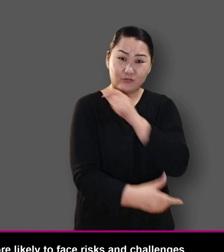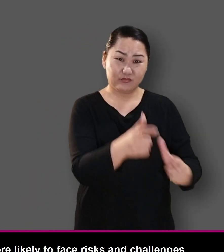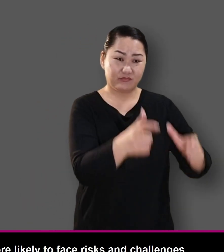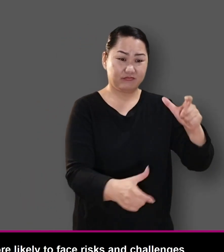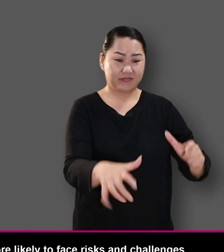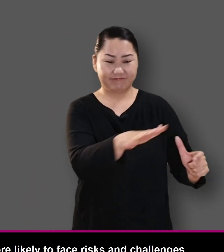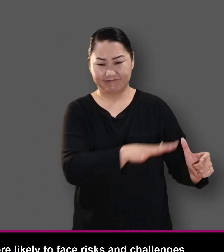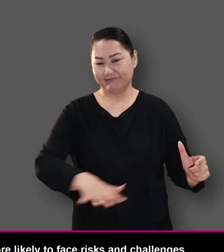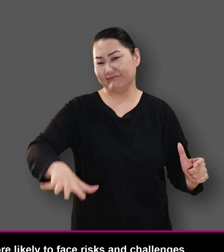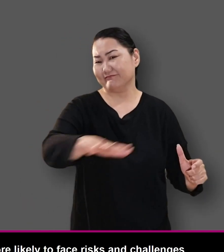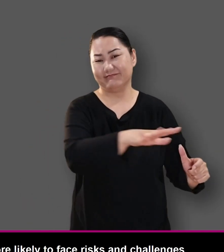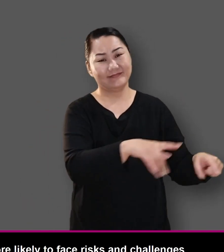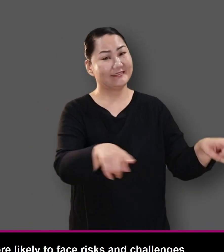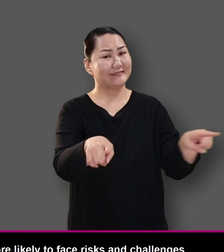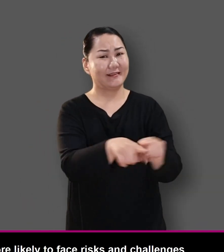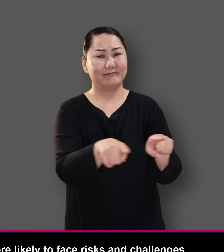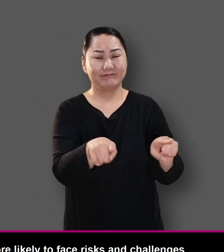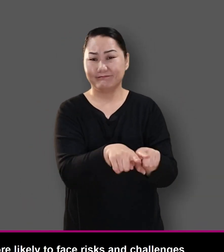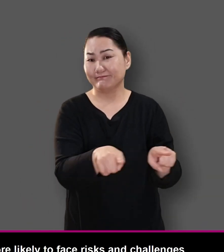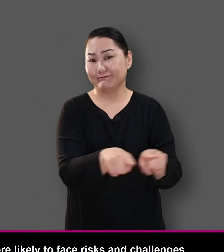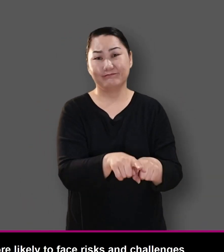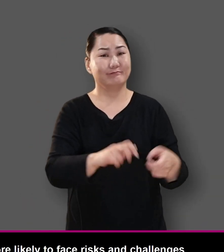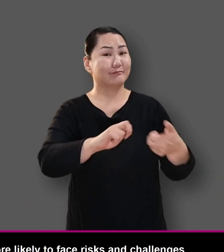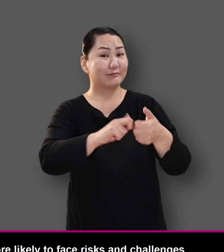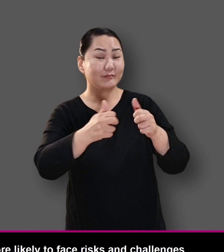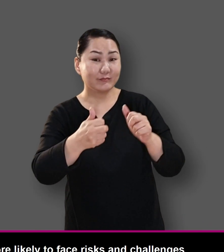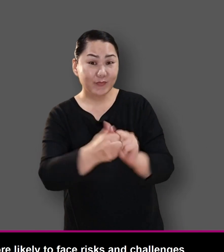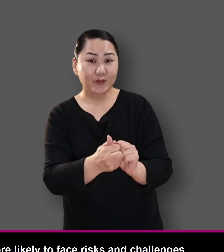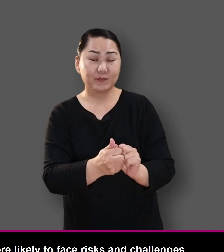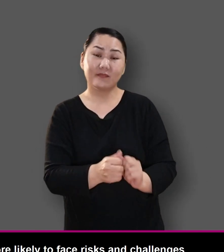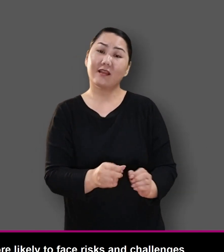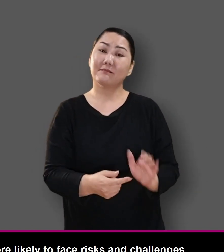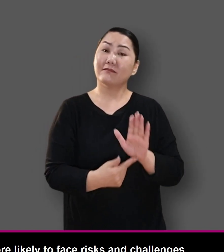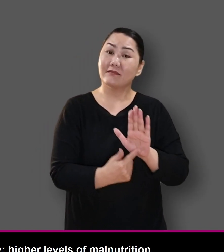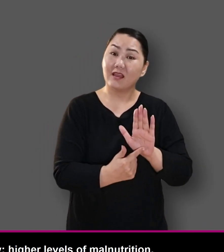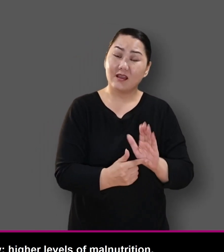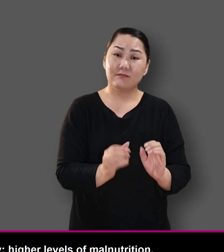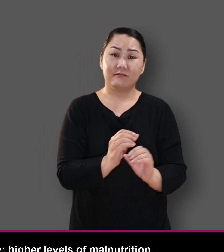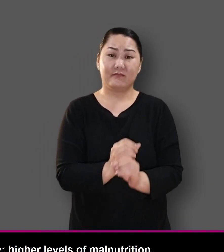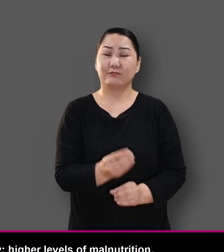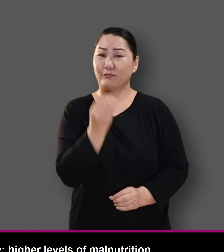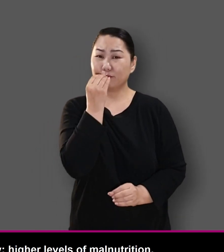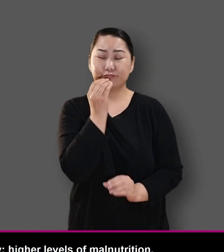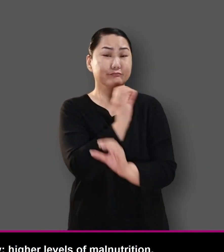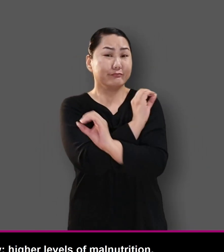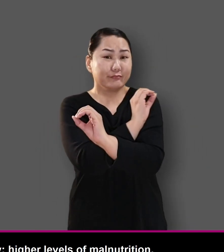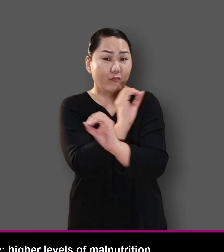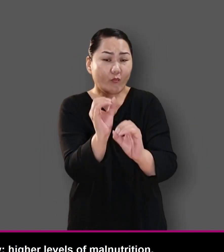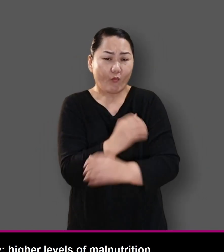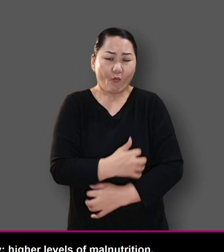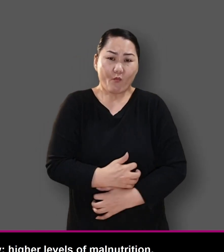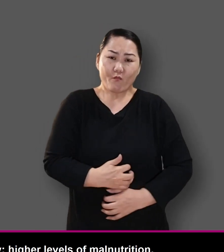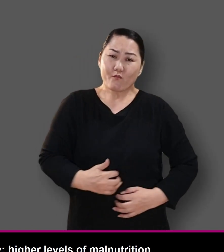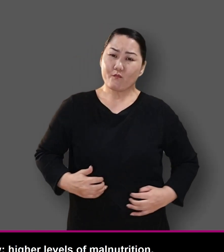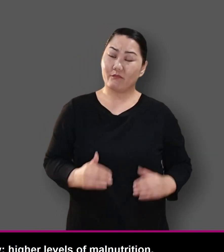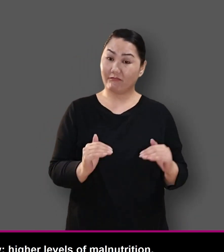People living in poverty are more likely to face risks and challenges that can lead to disability. Higher levels